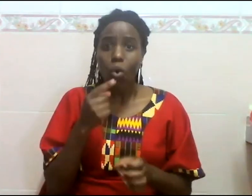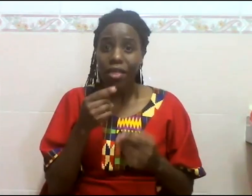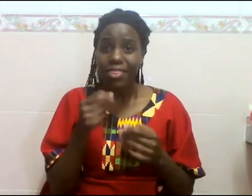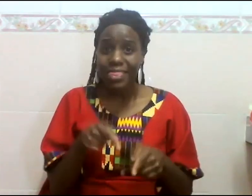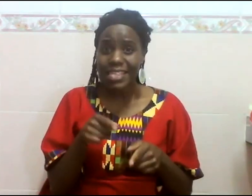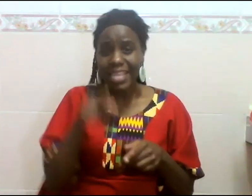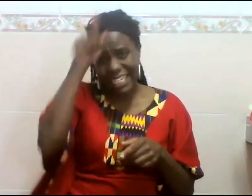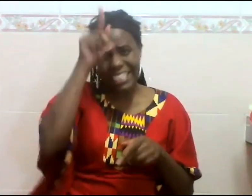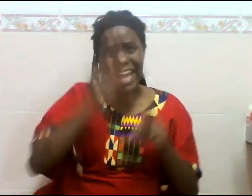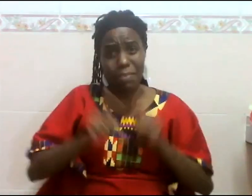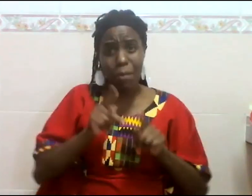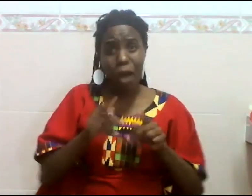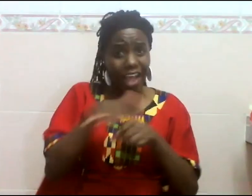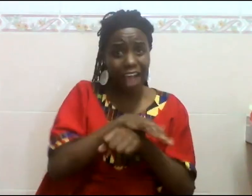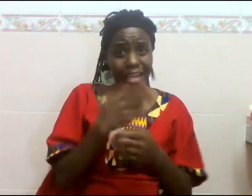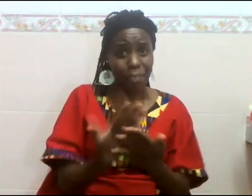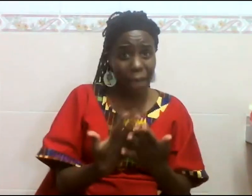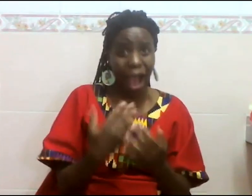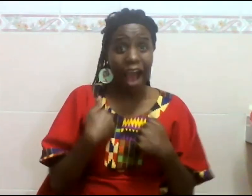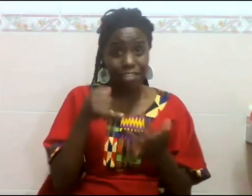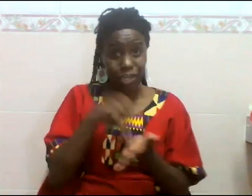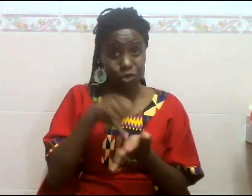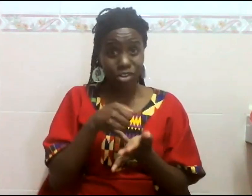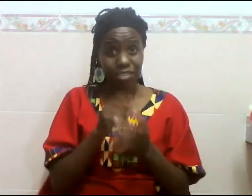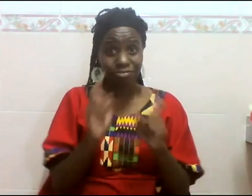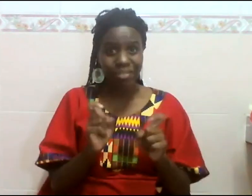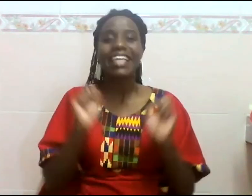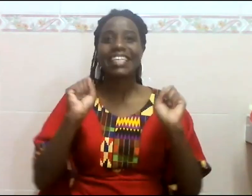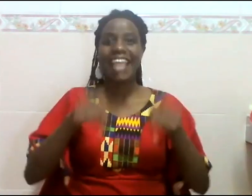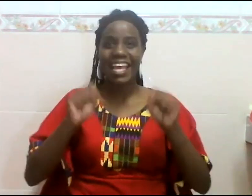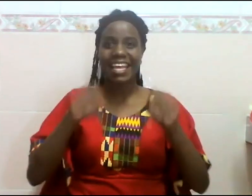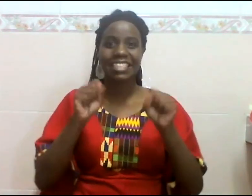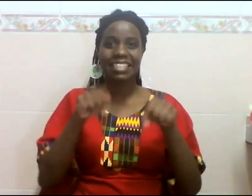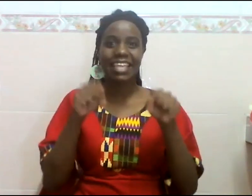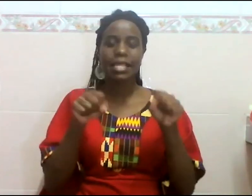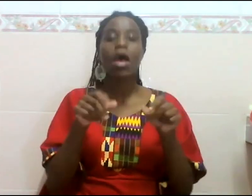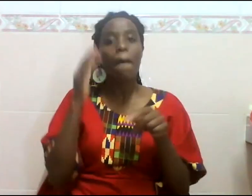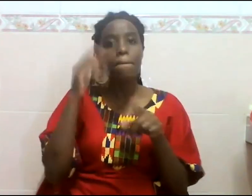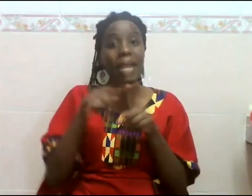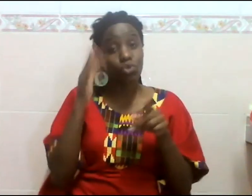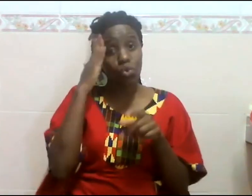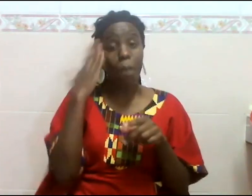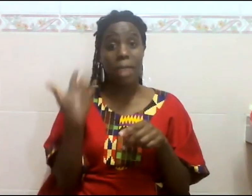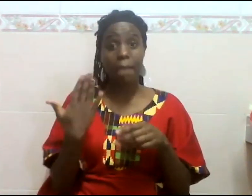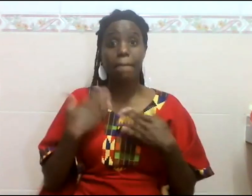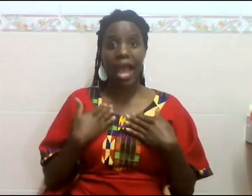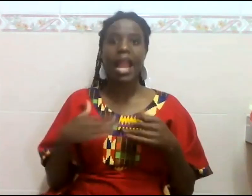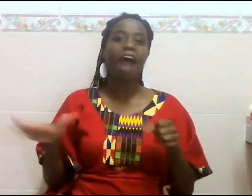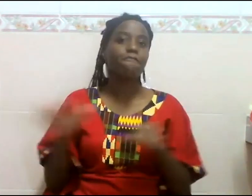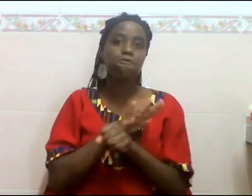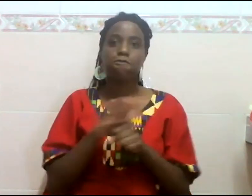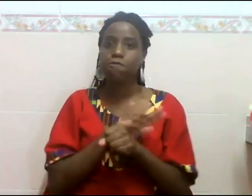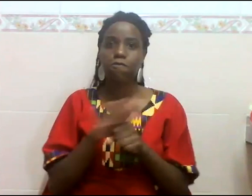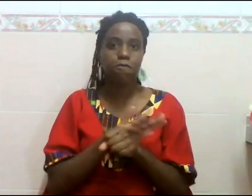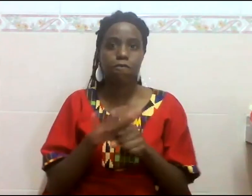mean, obviously this paper was sort of a higher scale analysis, just looking at the field as a whole. But yes, I have